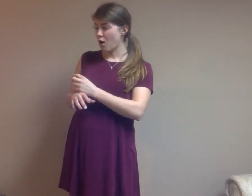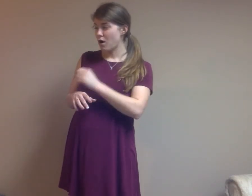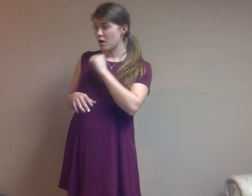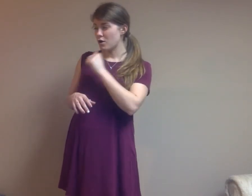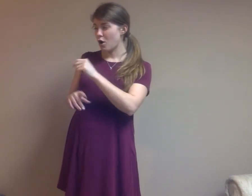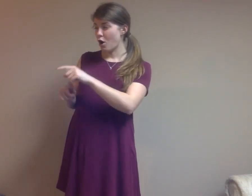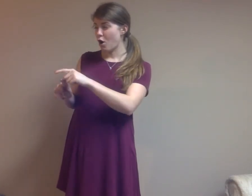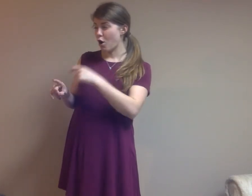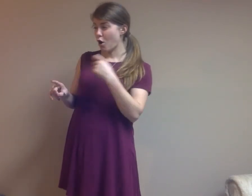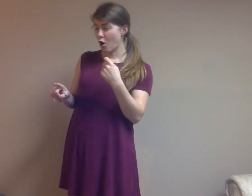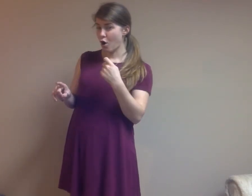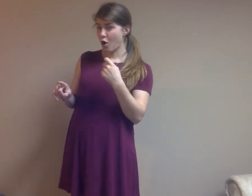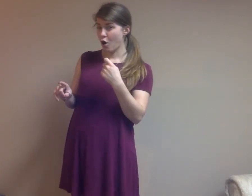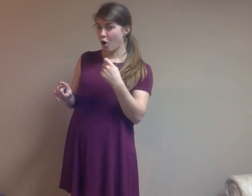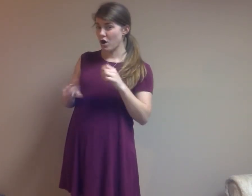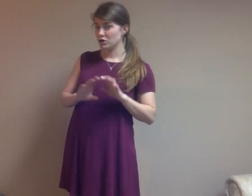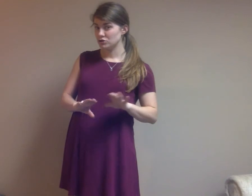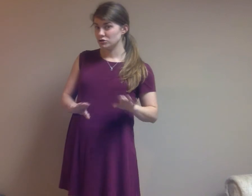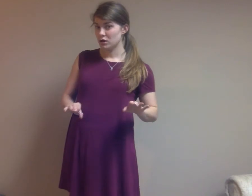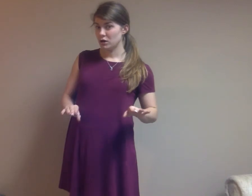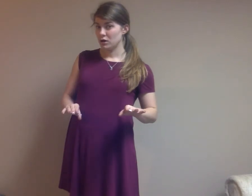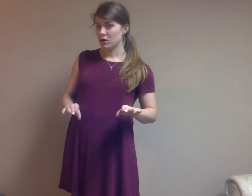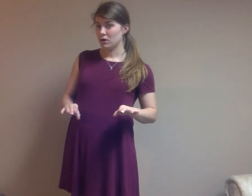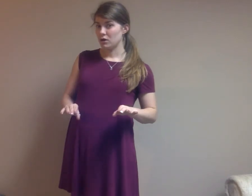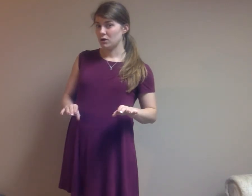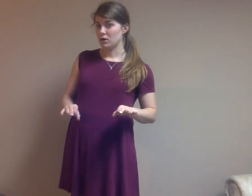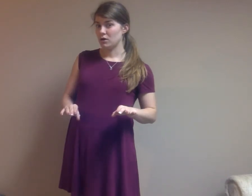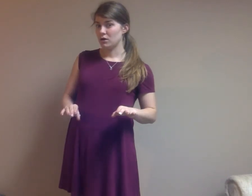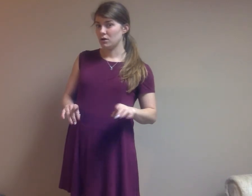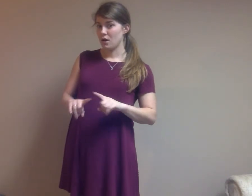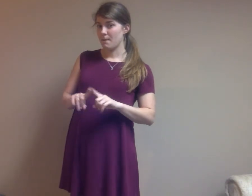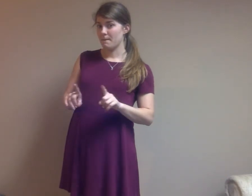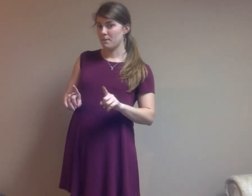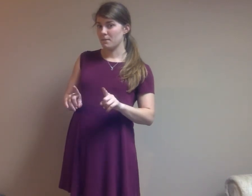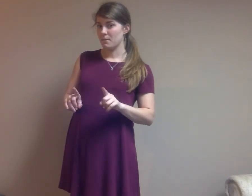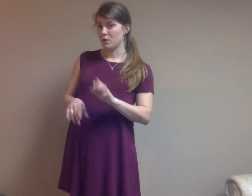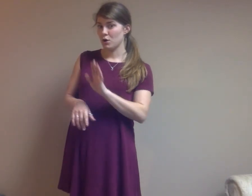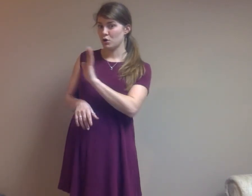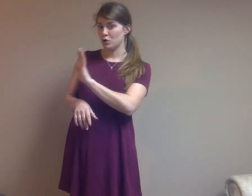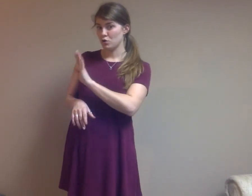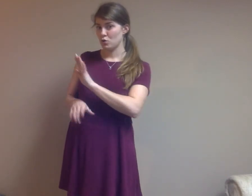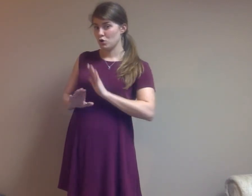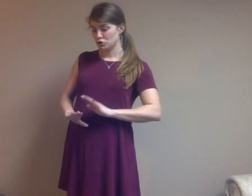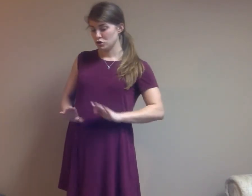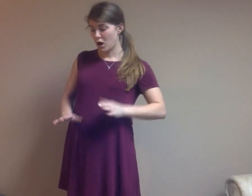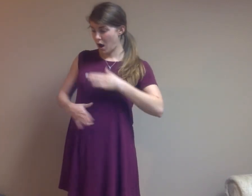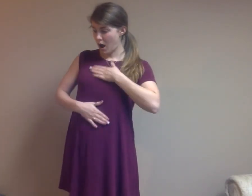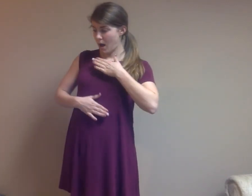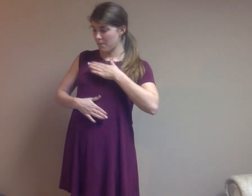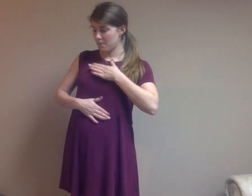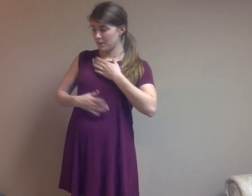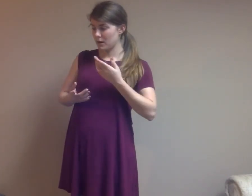then the call comes through, and then they, you know, they just plummet, quite frankly. And then we have to scoot them up, and off we go